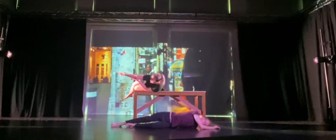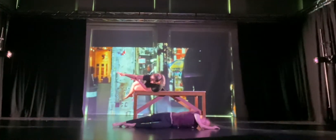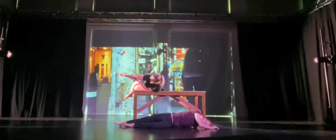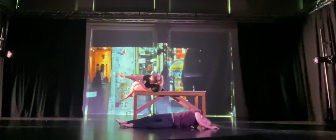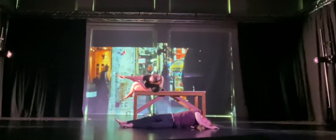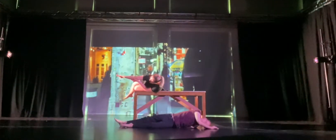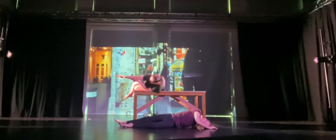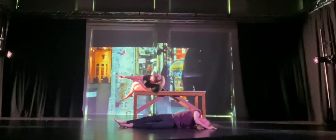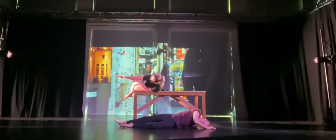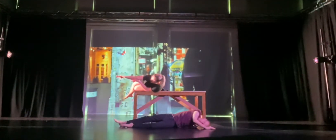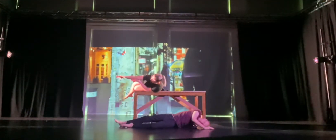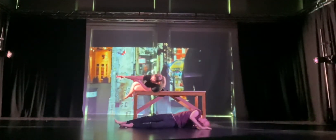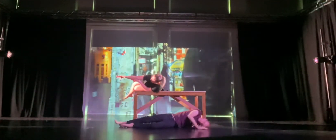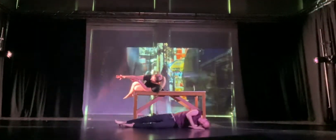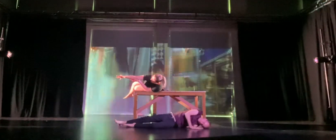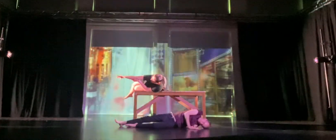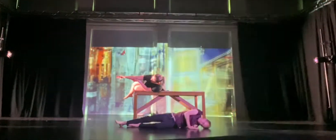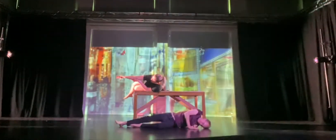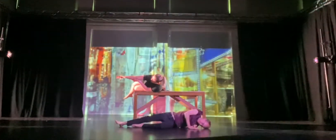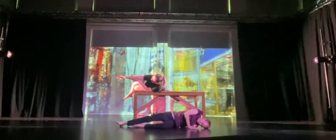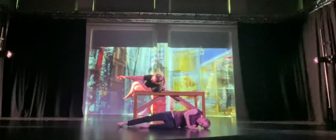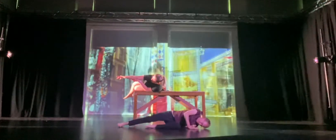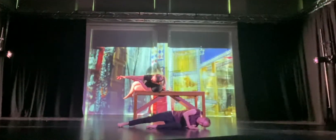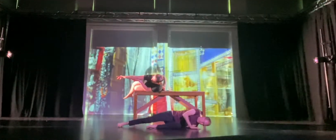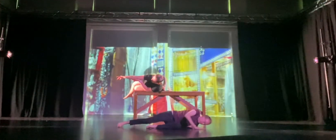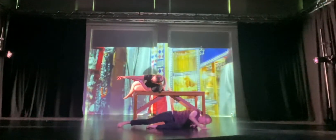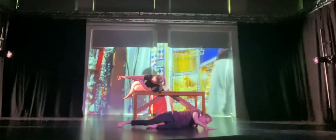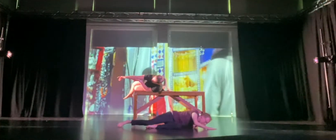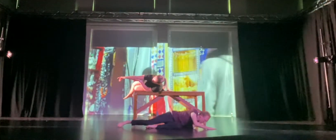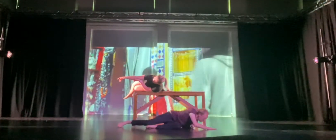I'm really trying to do the right thing here.